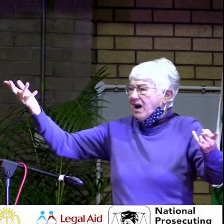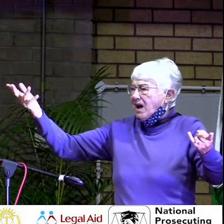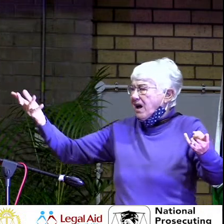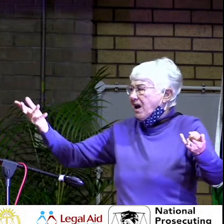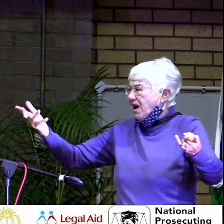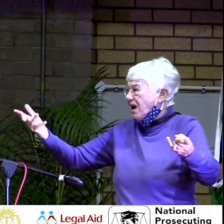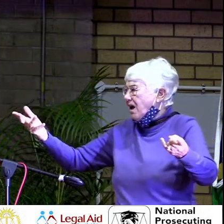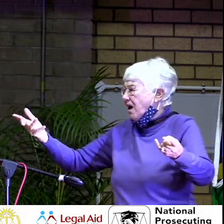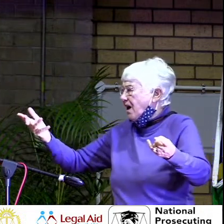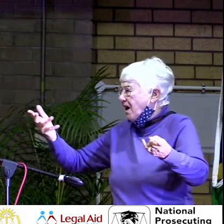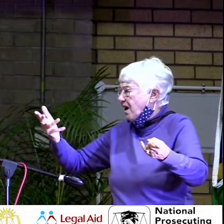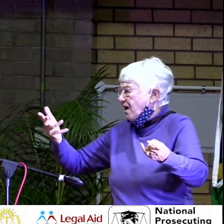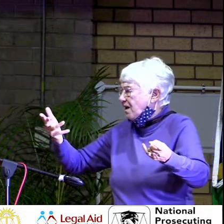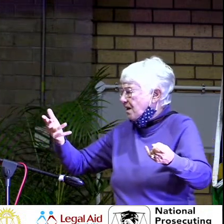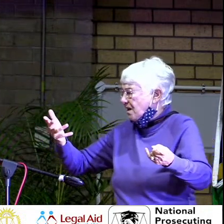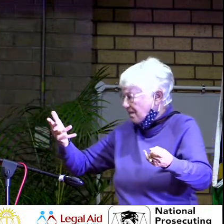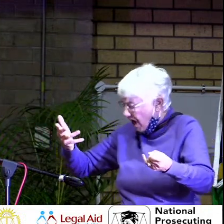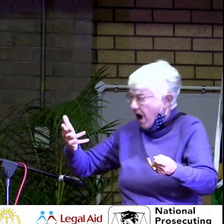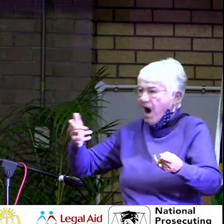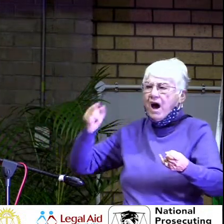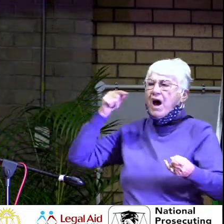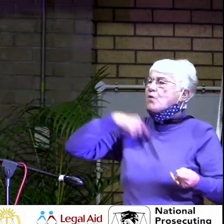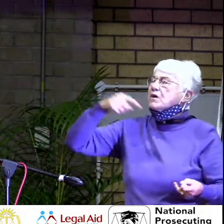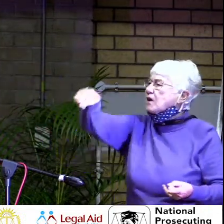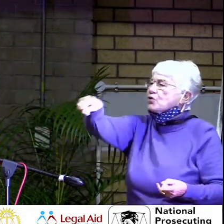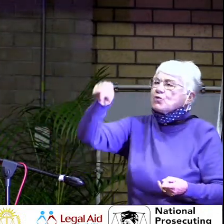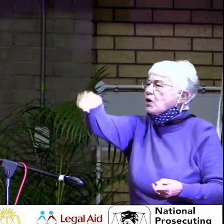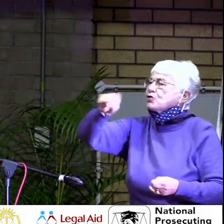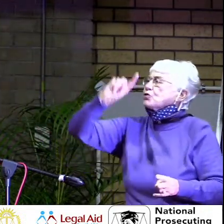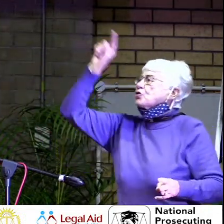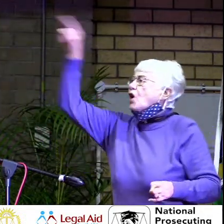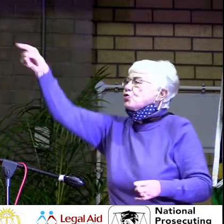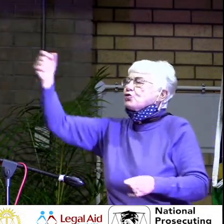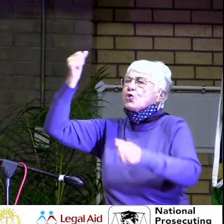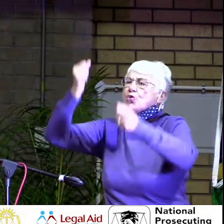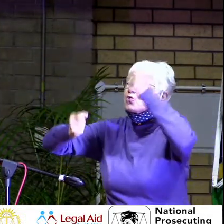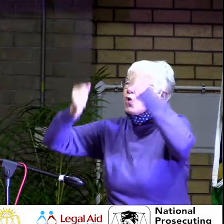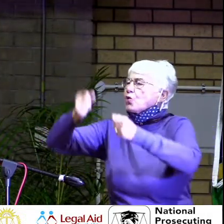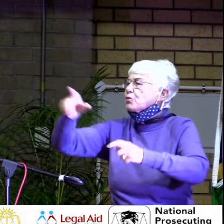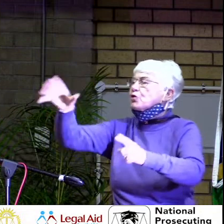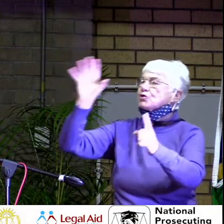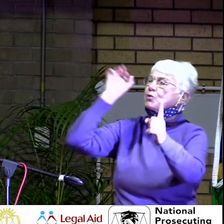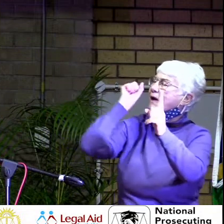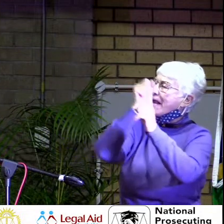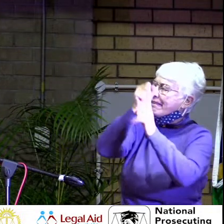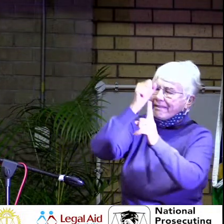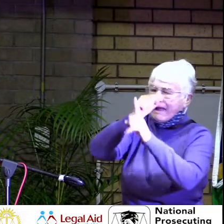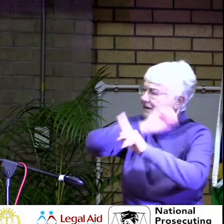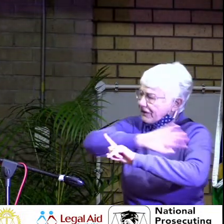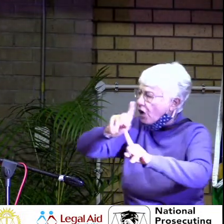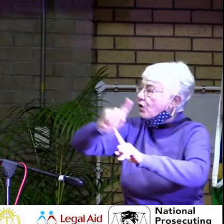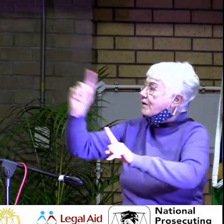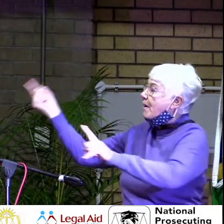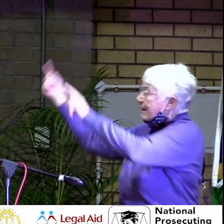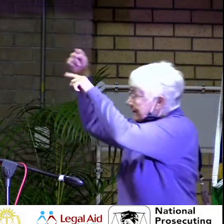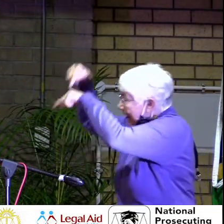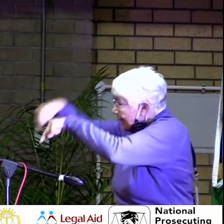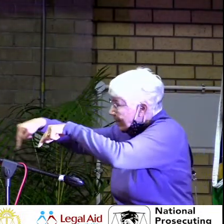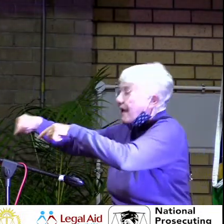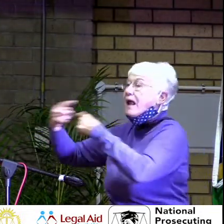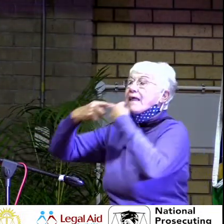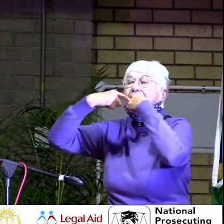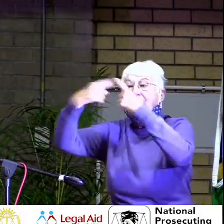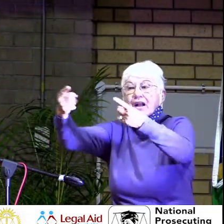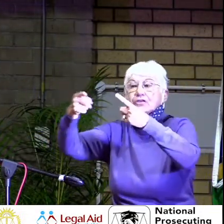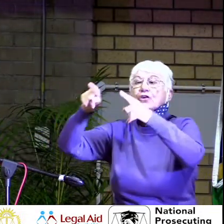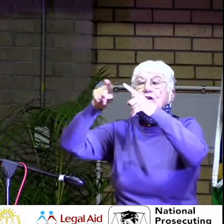So the government must come here and bring the forms so that you can apply. So those are the news that we are bringing